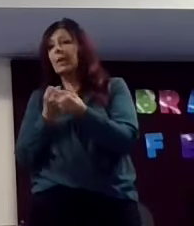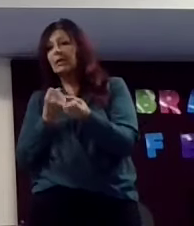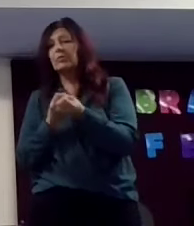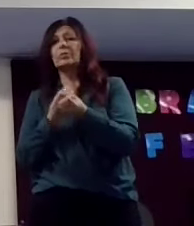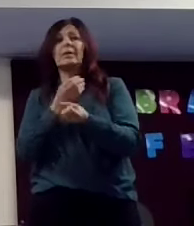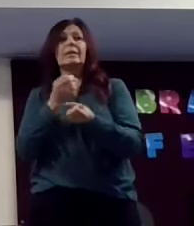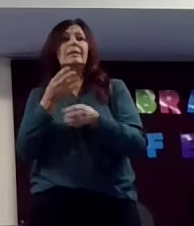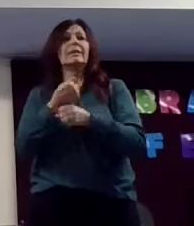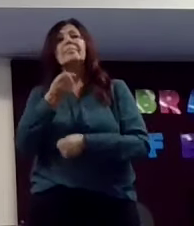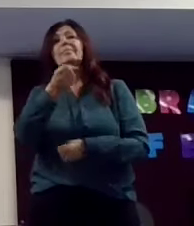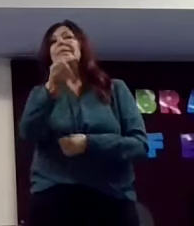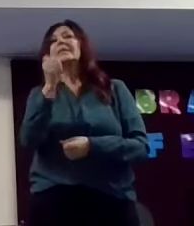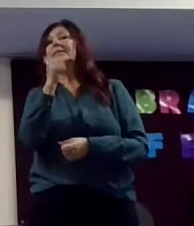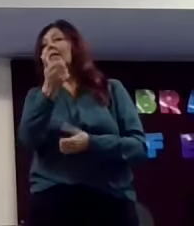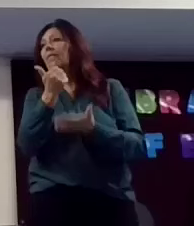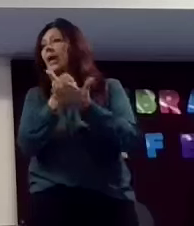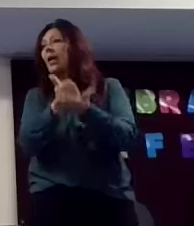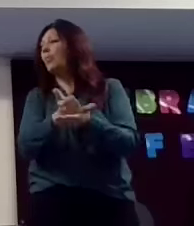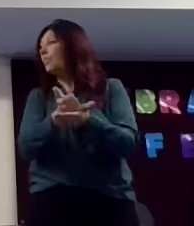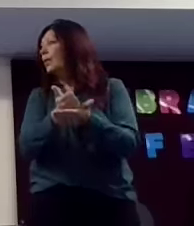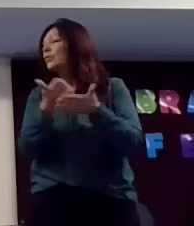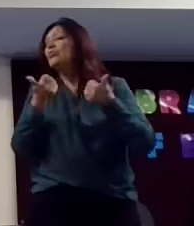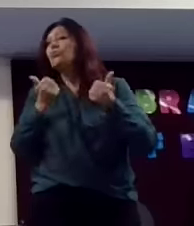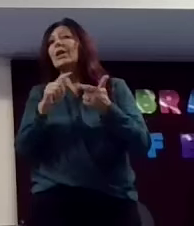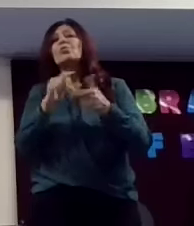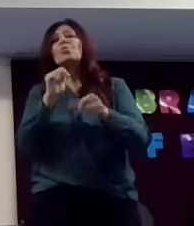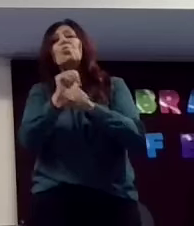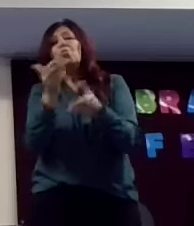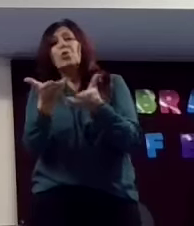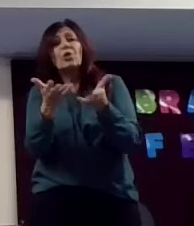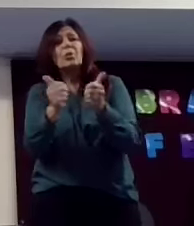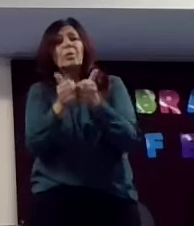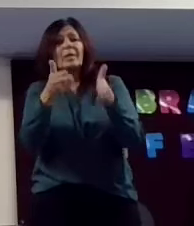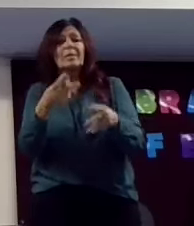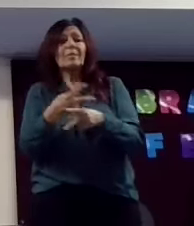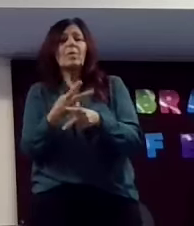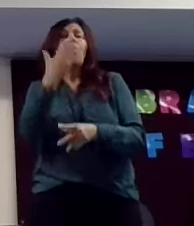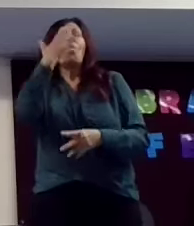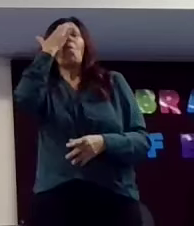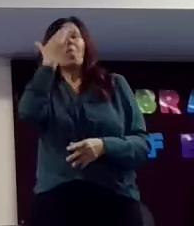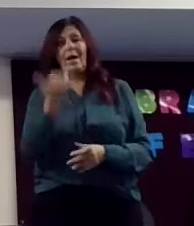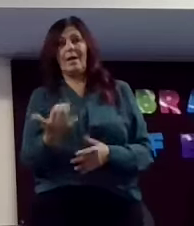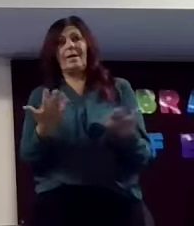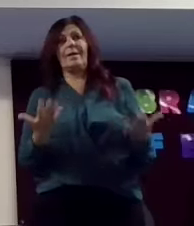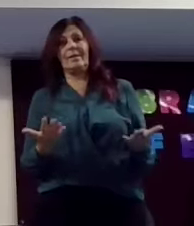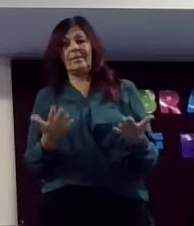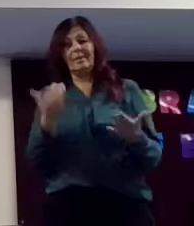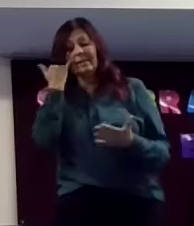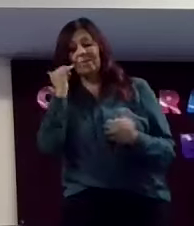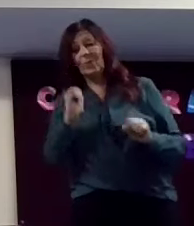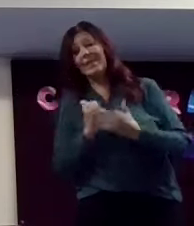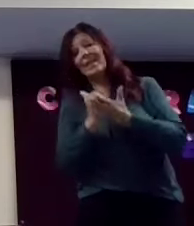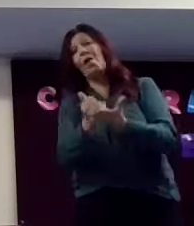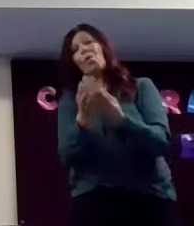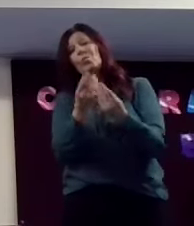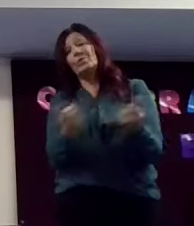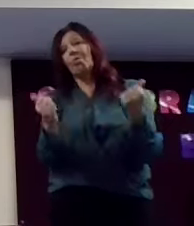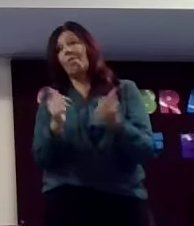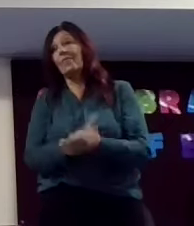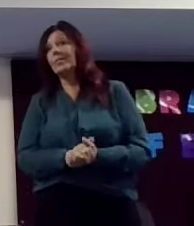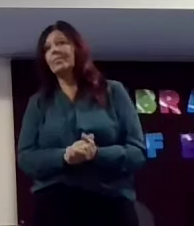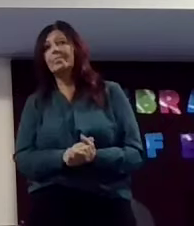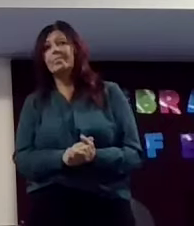sponsors and get them into self-help and things like that, and try to work with the individual to figure out why they're acting the way they are and if we can help resolve that